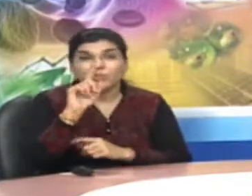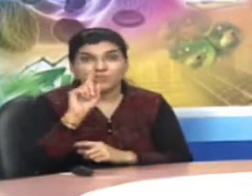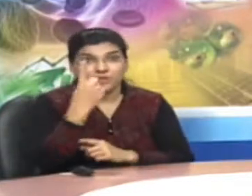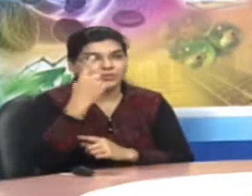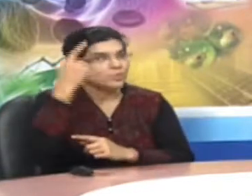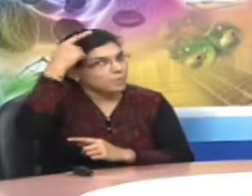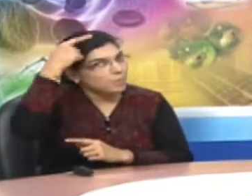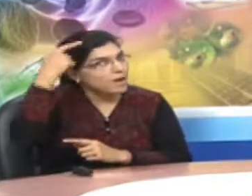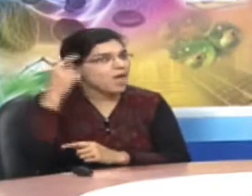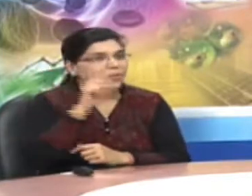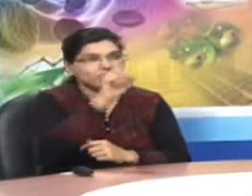could be 1,